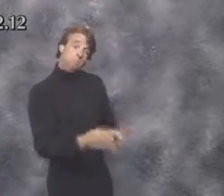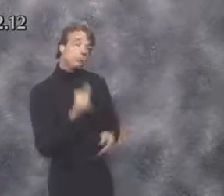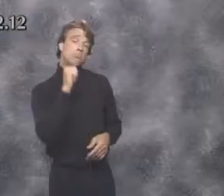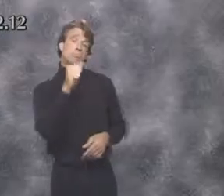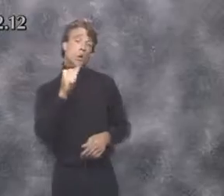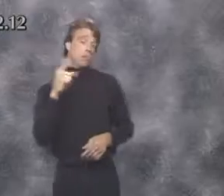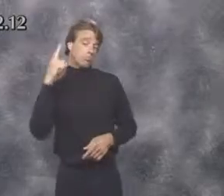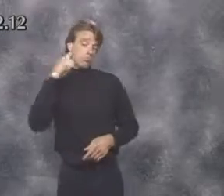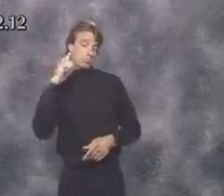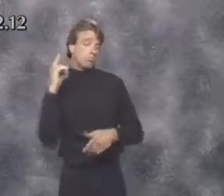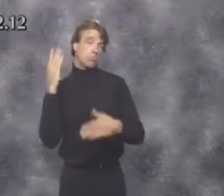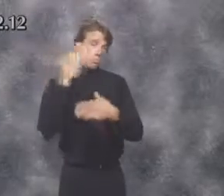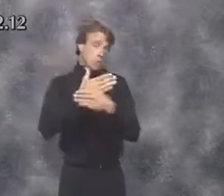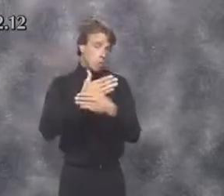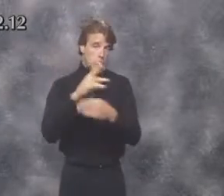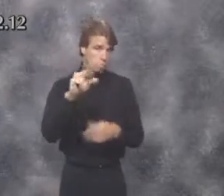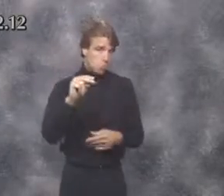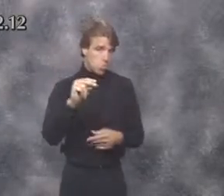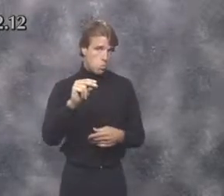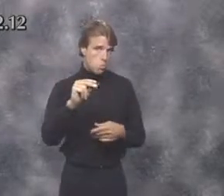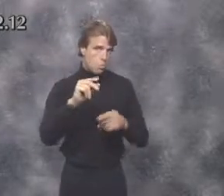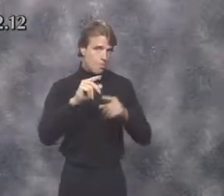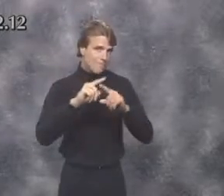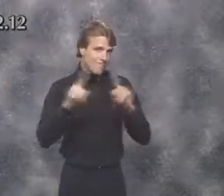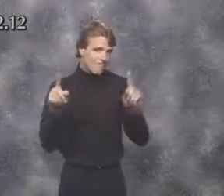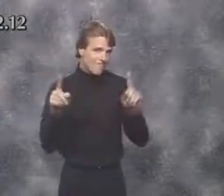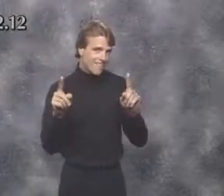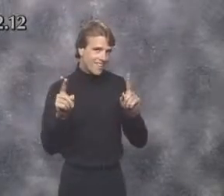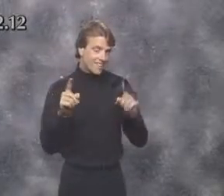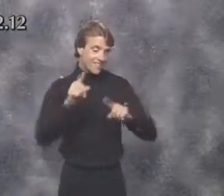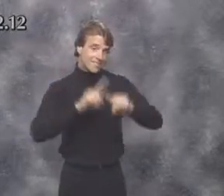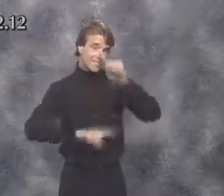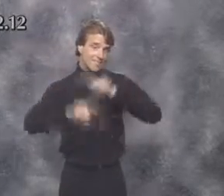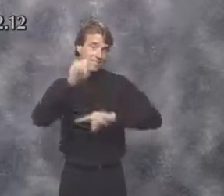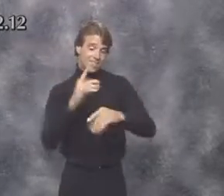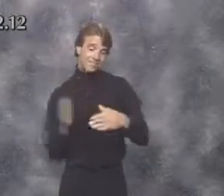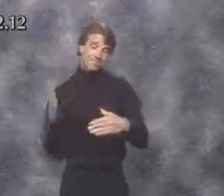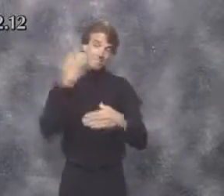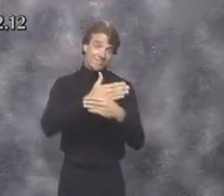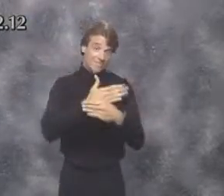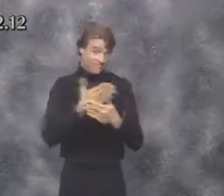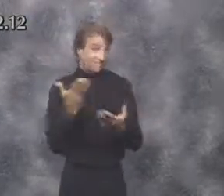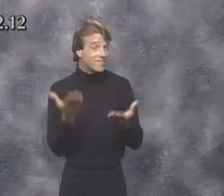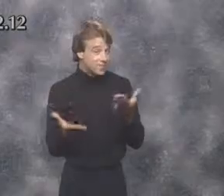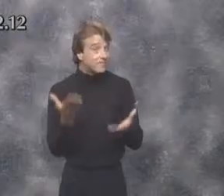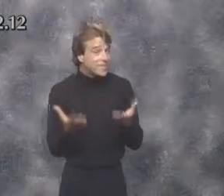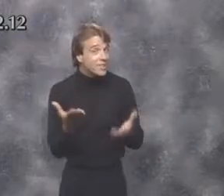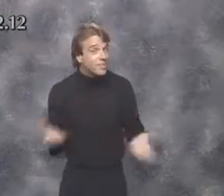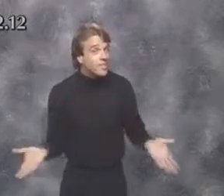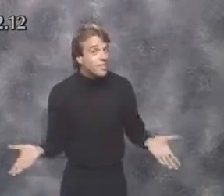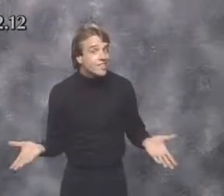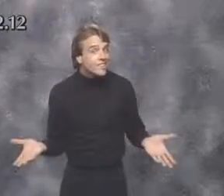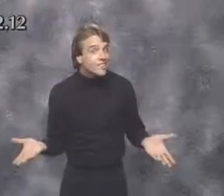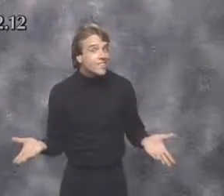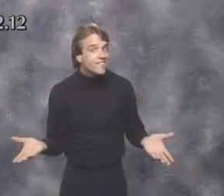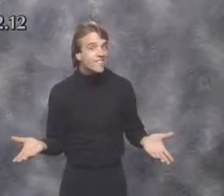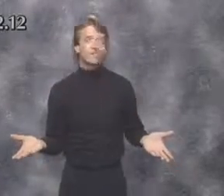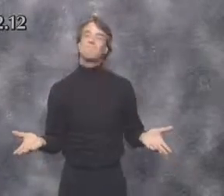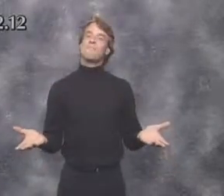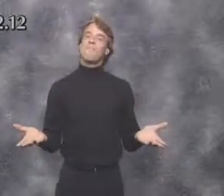That person is not hearing impaired, no, but perhaps they are sign language impaired.